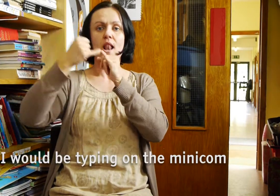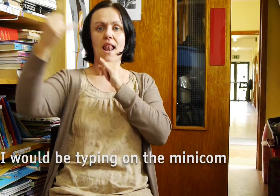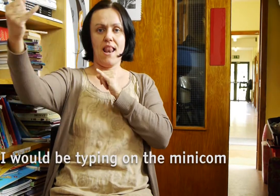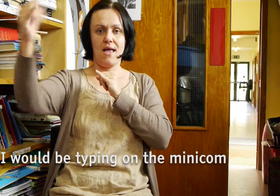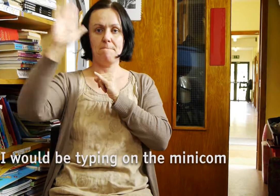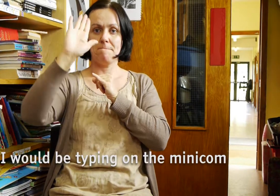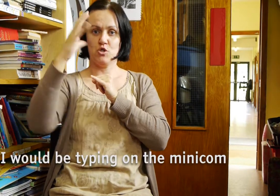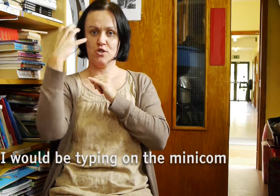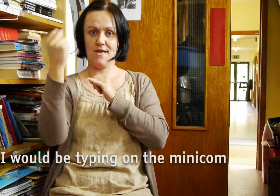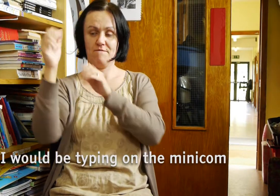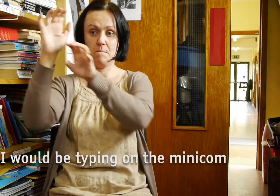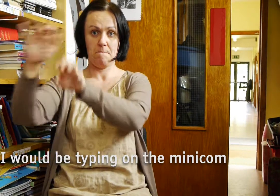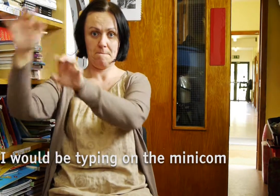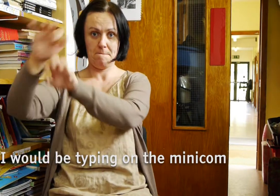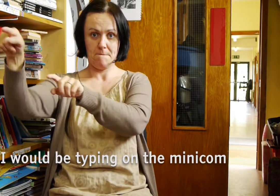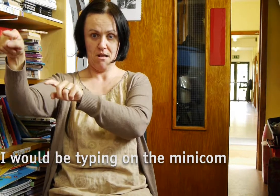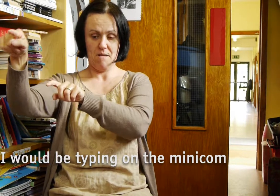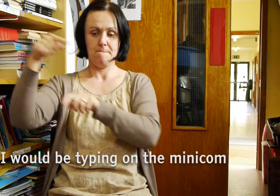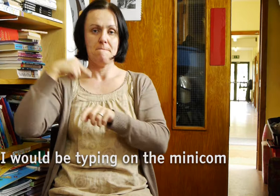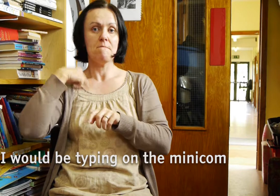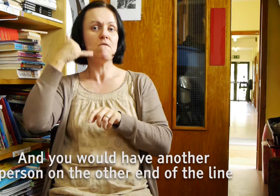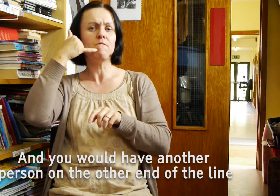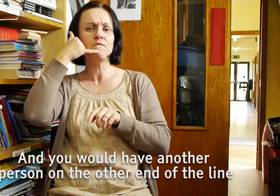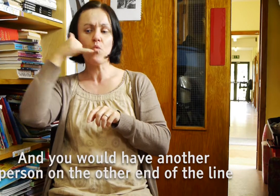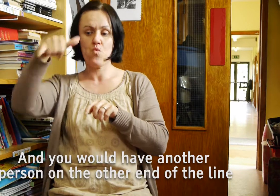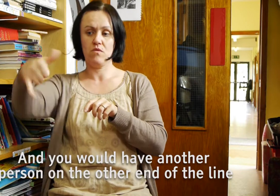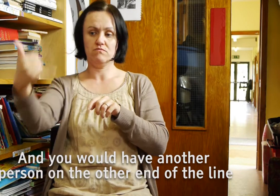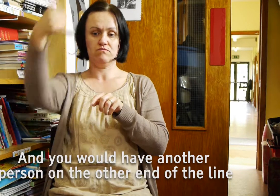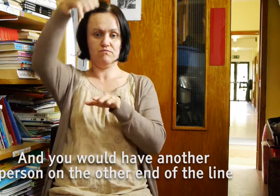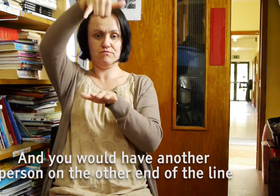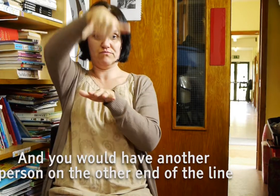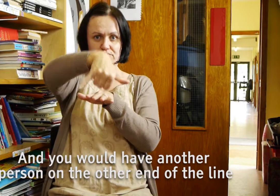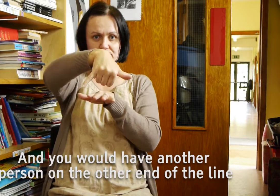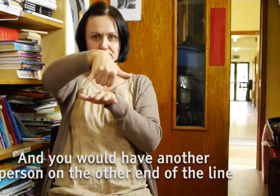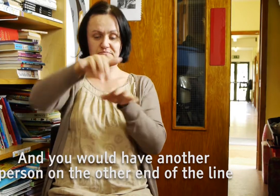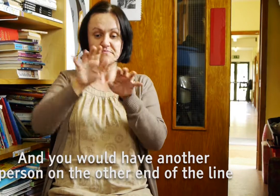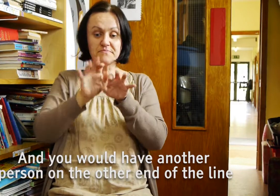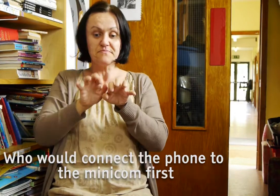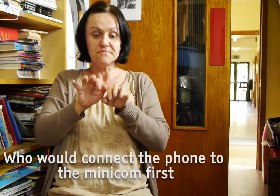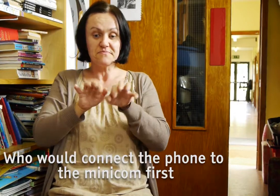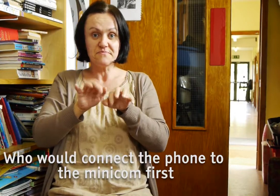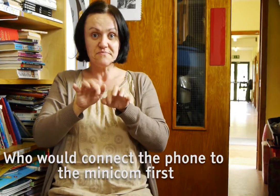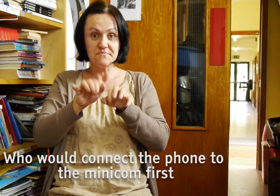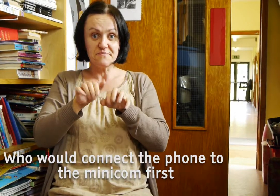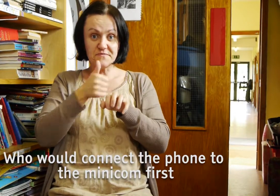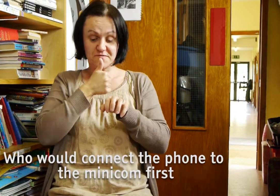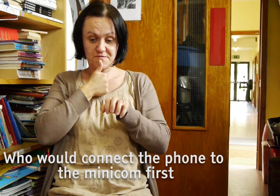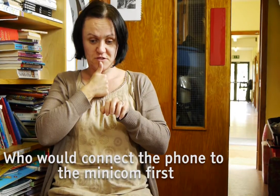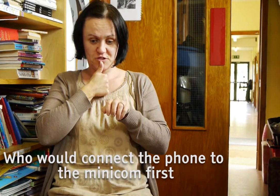So I would be typing on the Minicom and you'd have another person in the other line who would be able to connect their phone